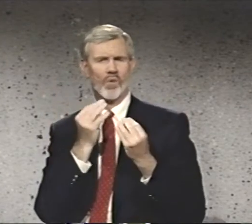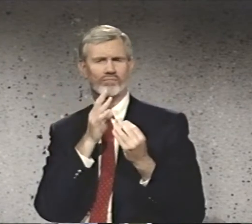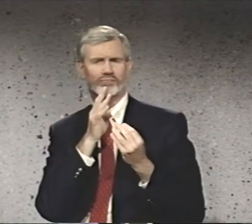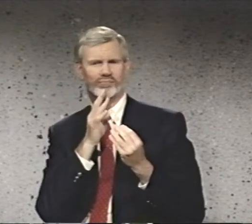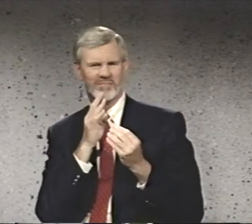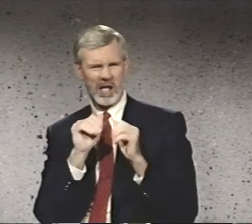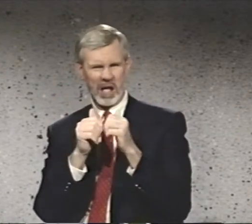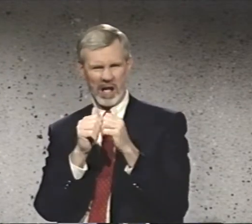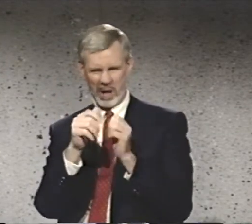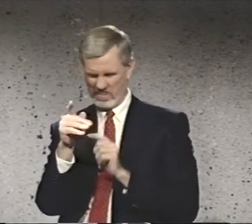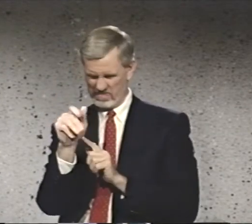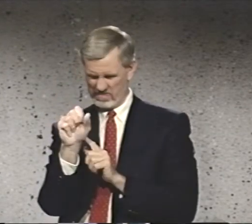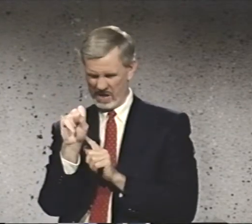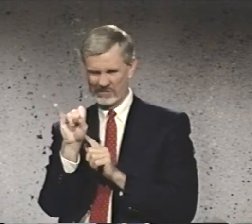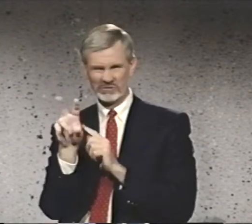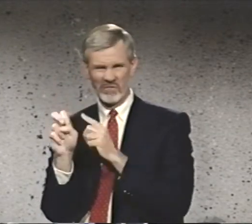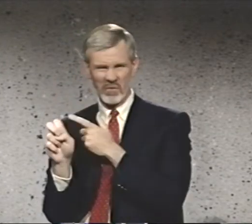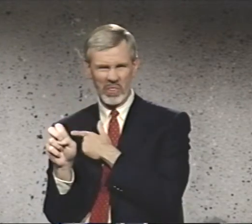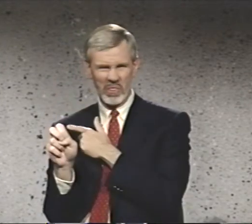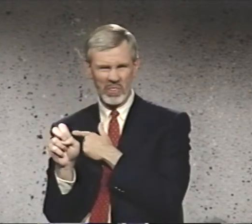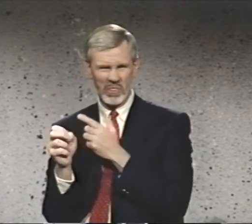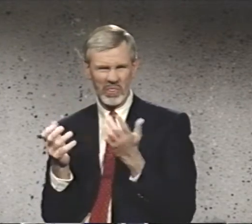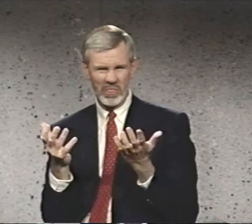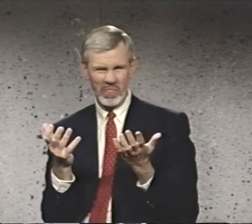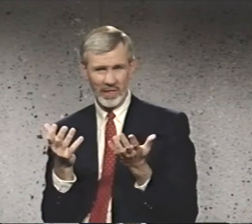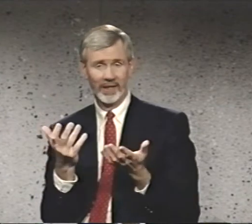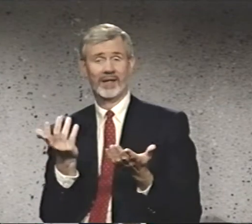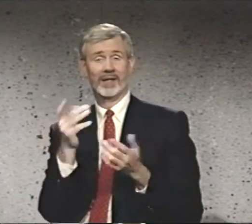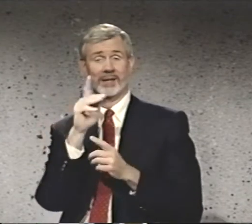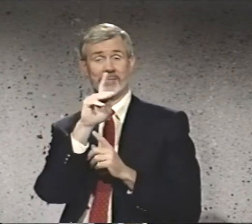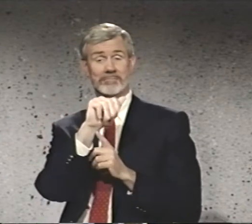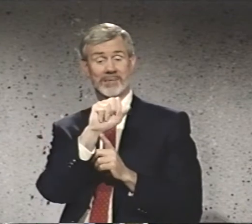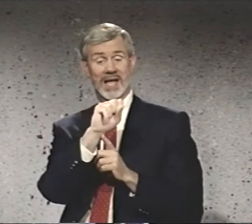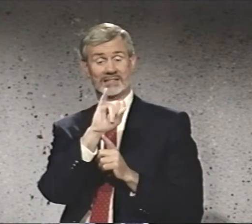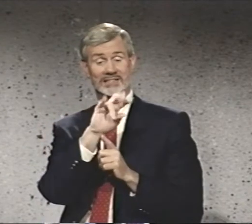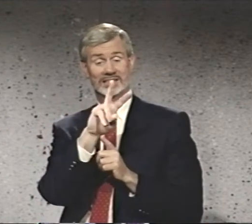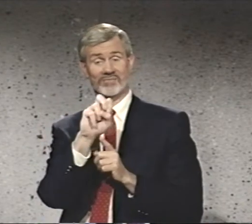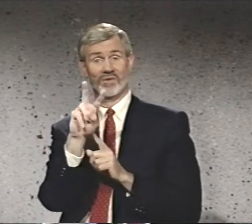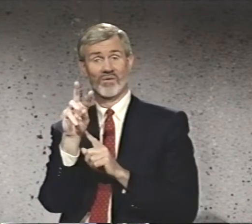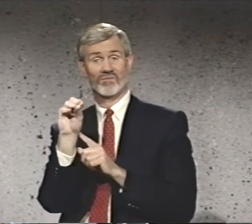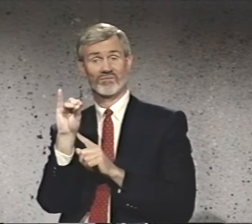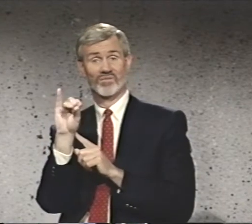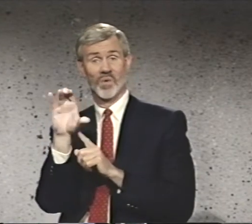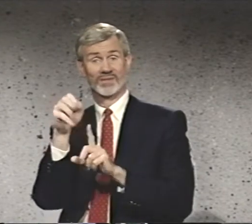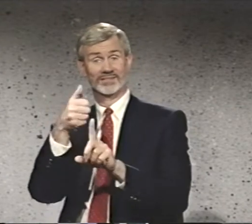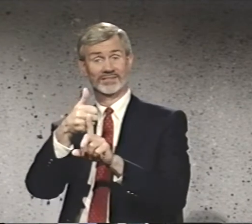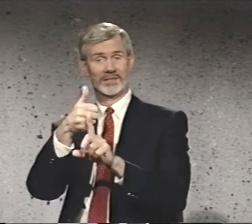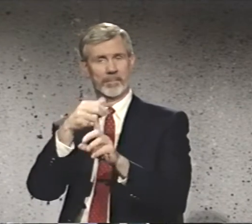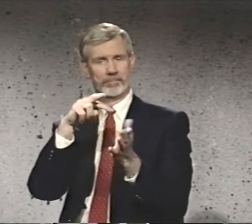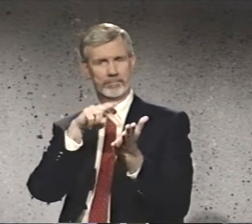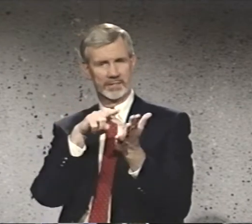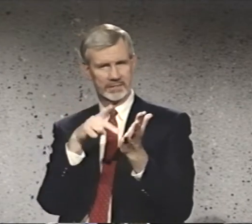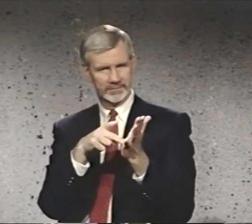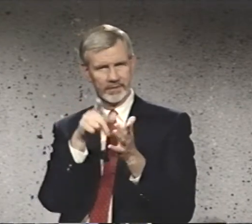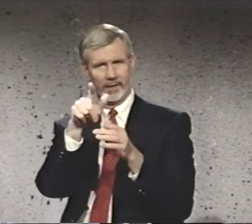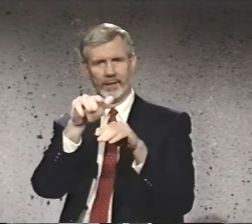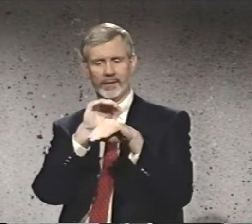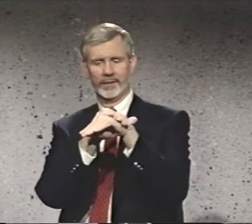or soft. How can it be passive? Rather, passive voice means the way